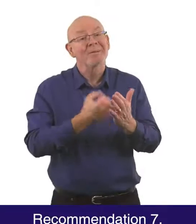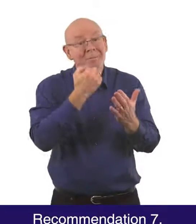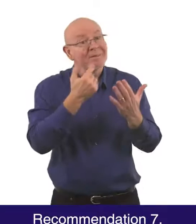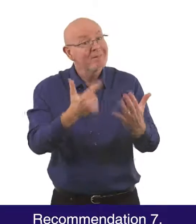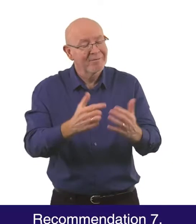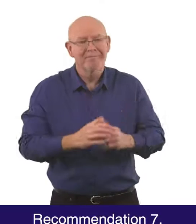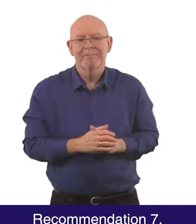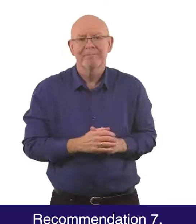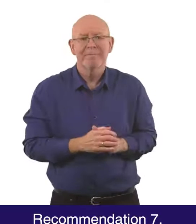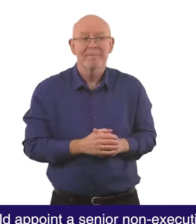Recommendation 7.